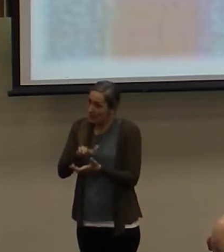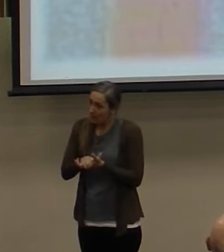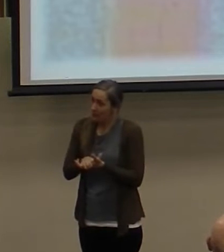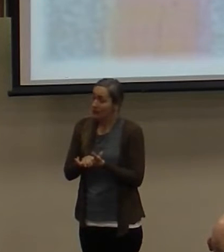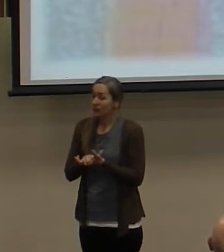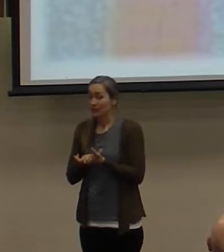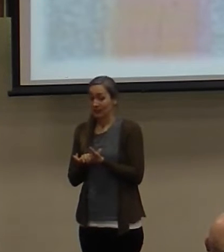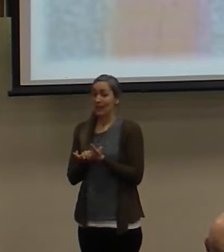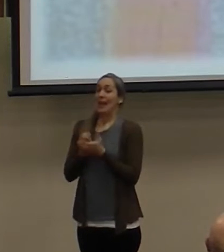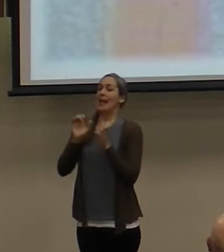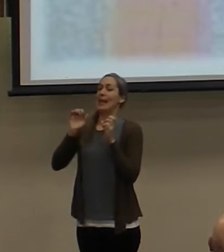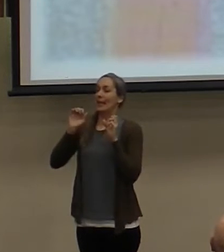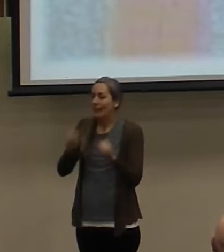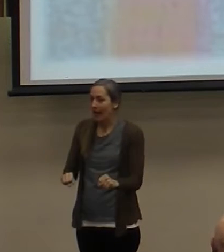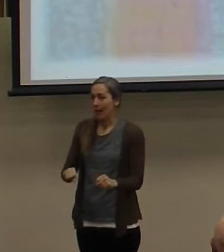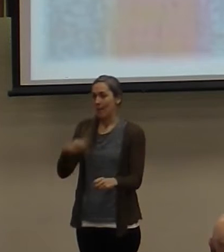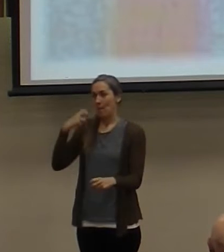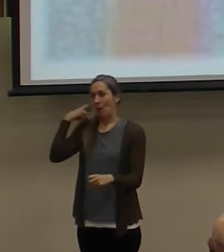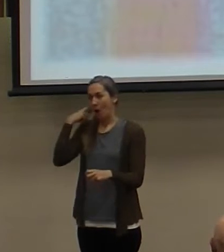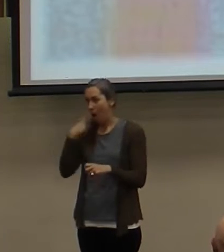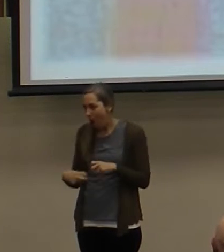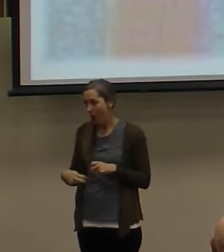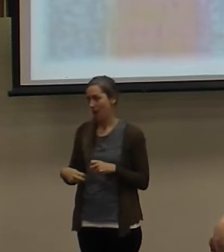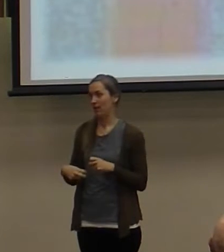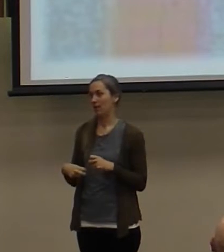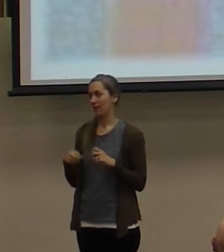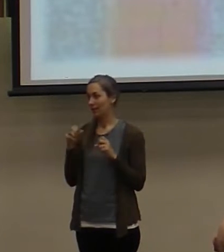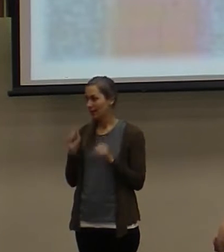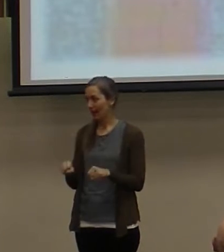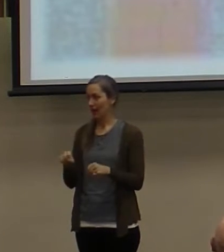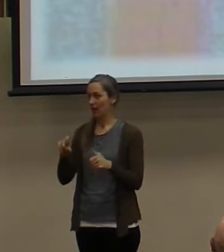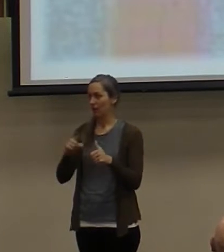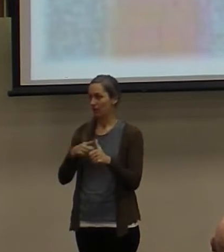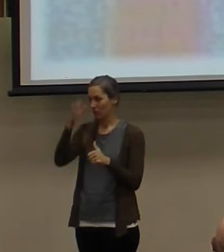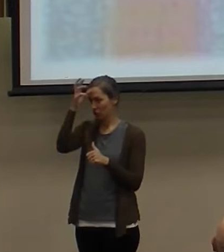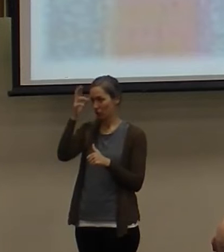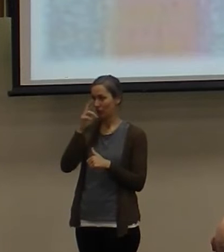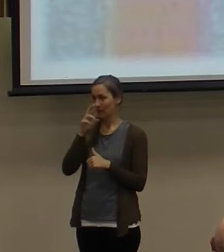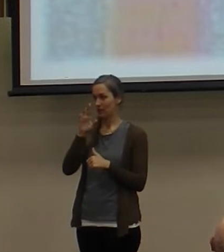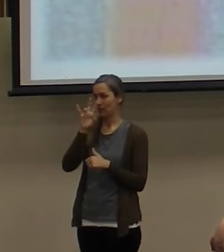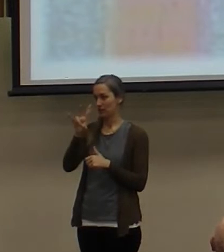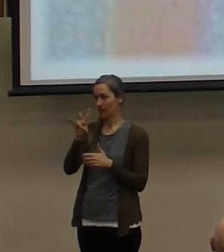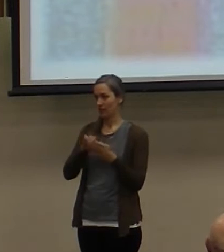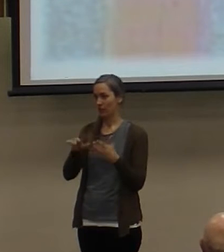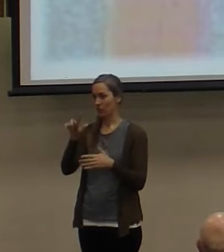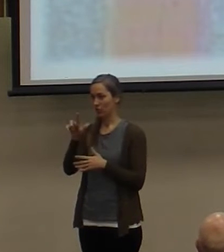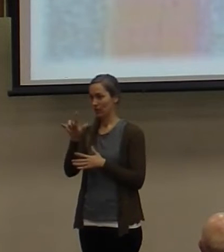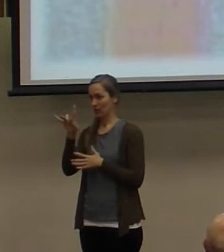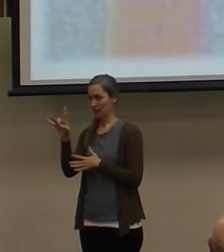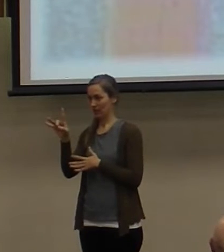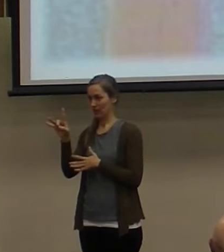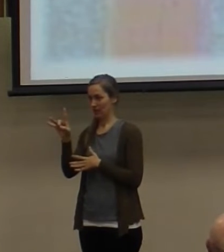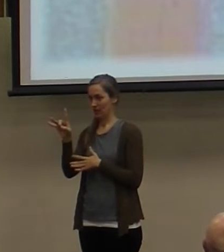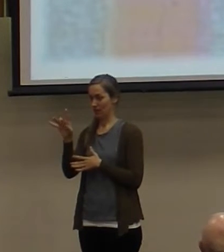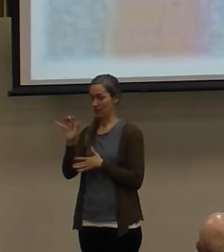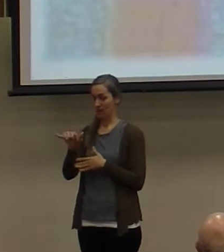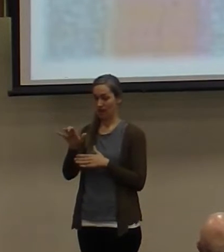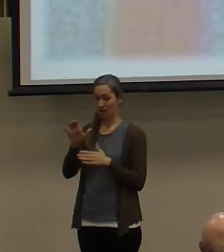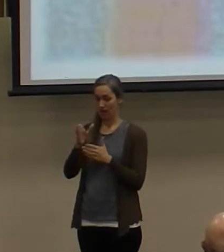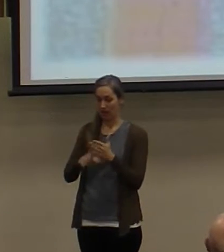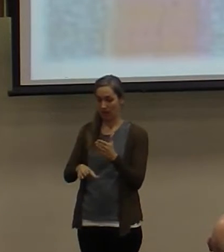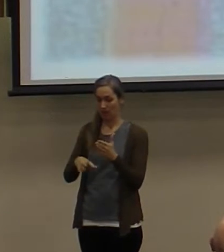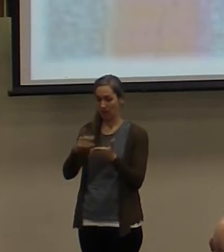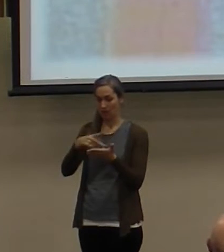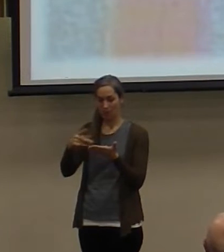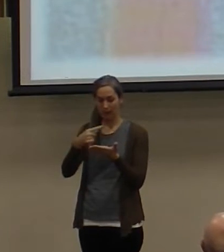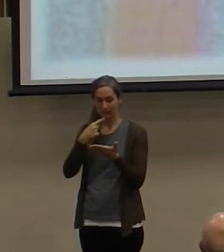be hard and it can be difficult. 1 Corinthians chapter 7, verse 28, in the context of that chapter right here, Paul will